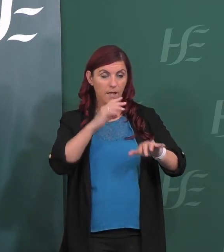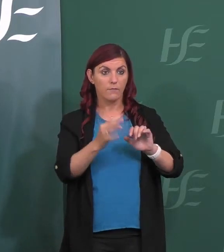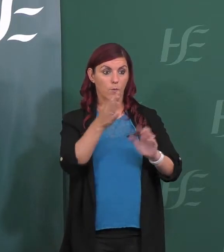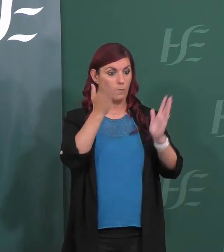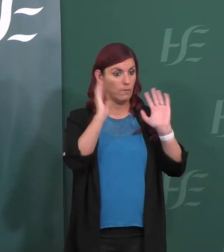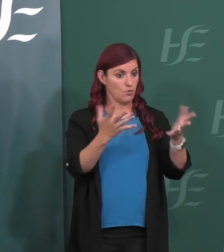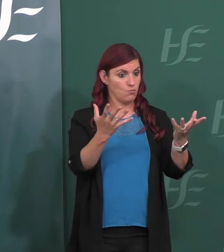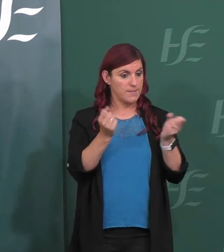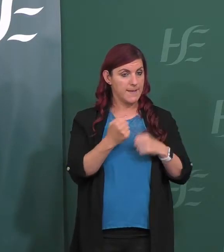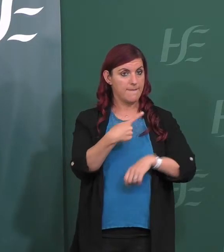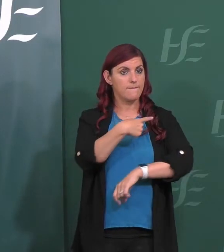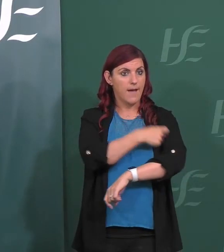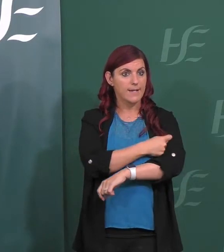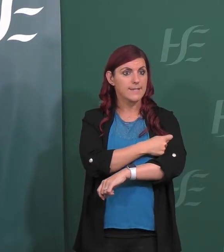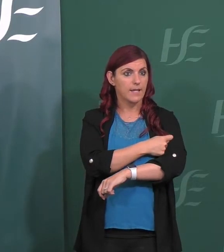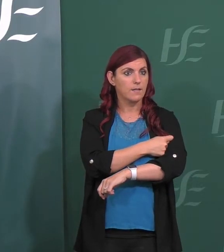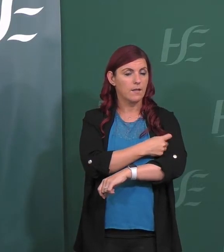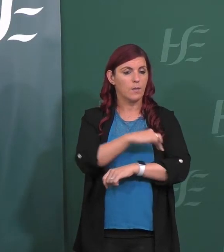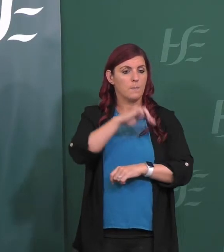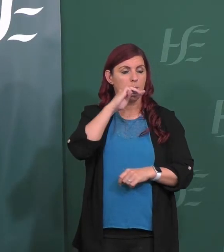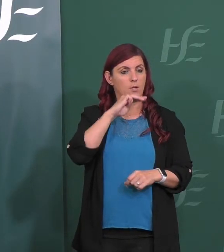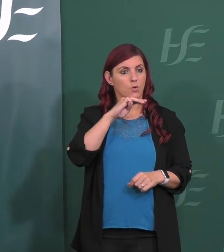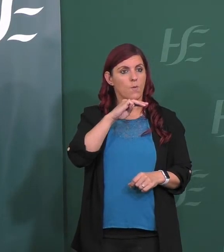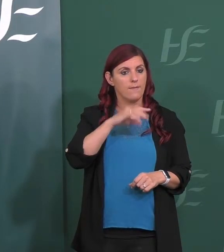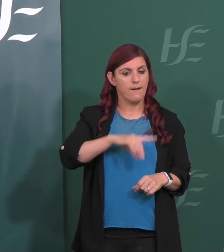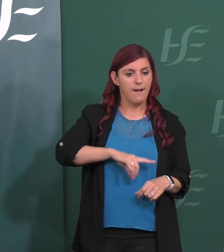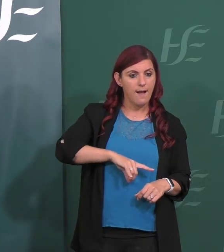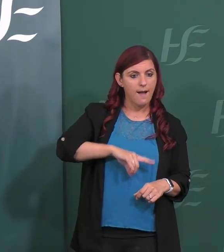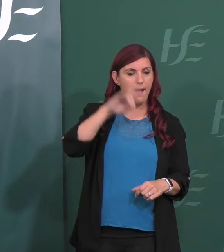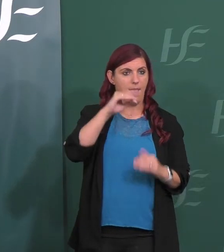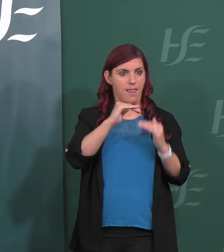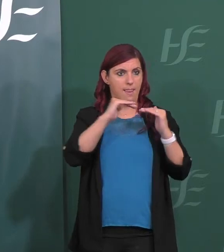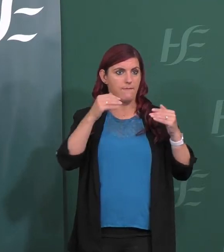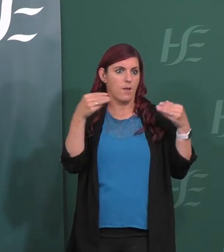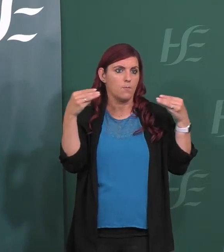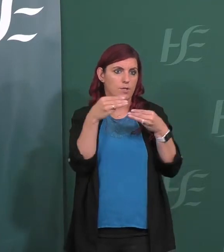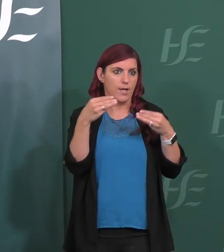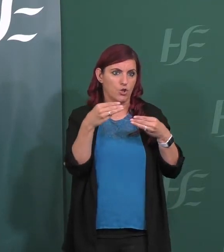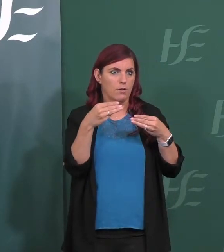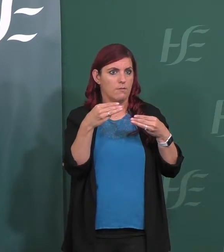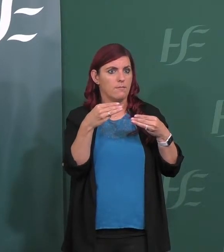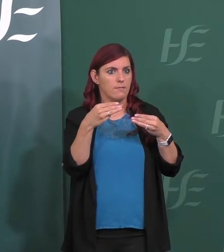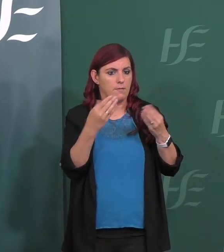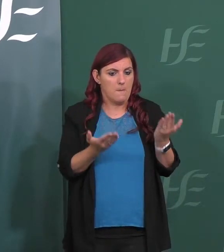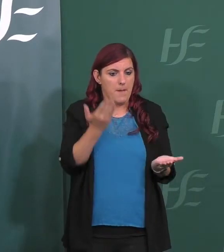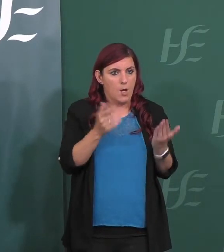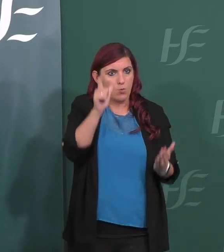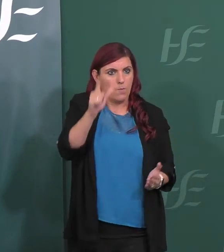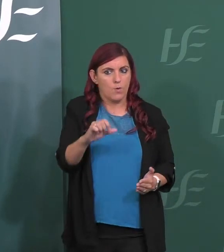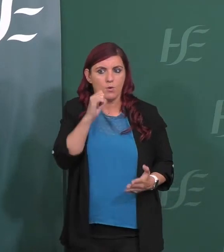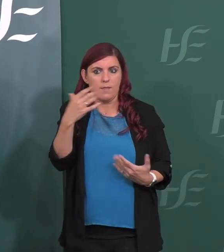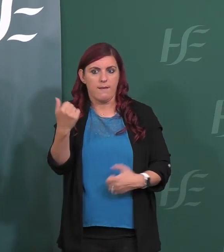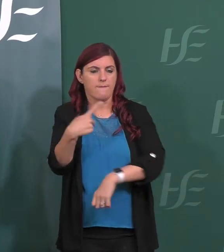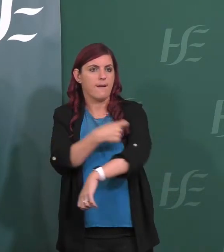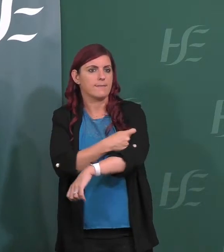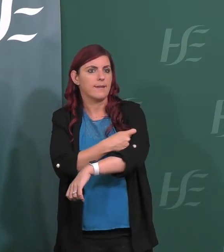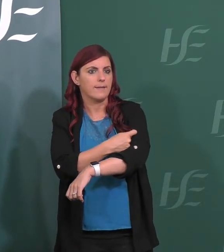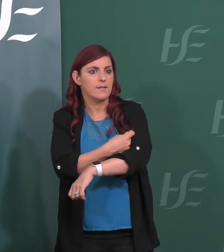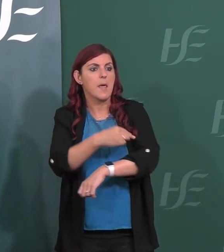vaccinated, you have significantly higher levels of protection from being hospitalized or entering